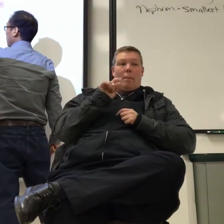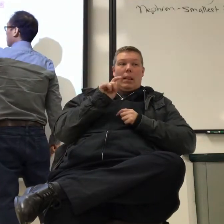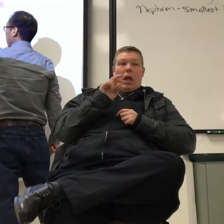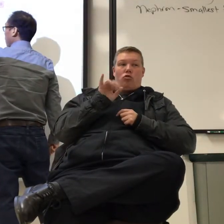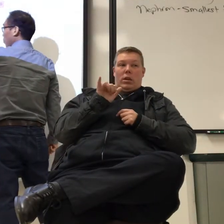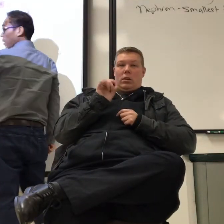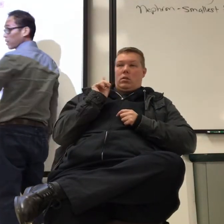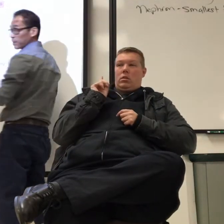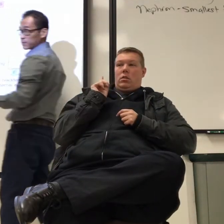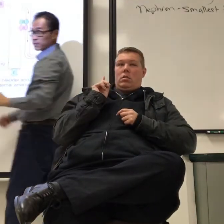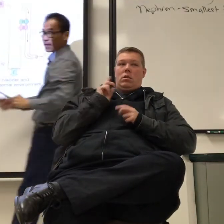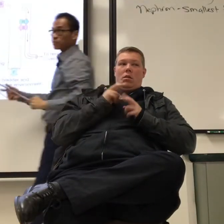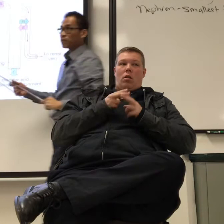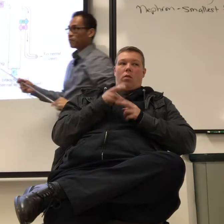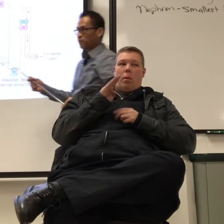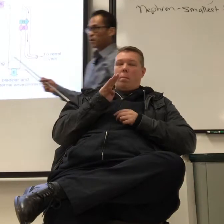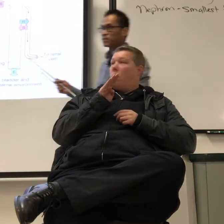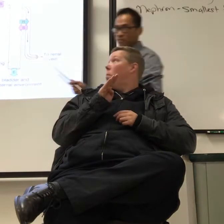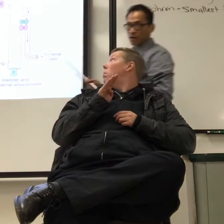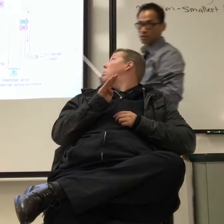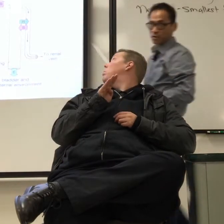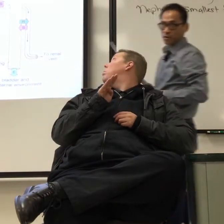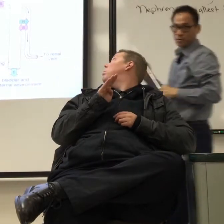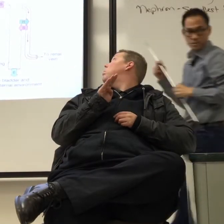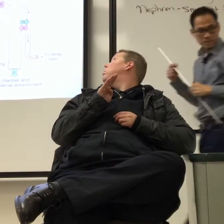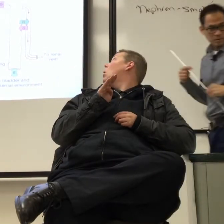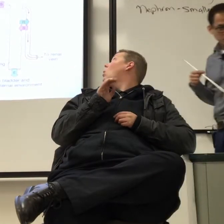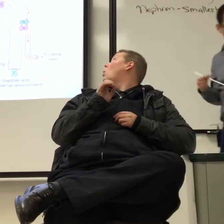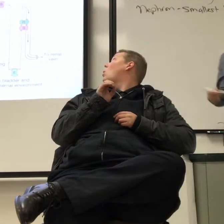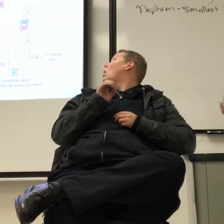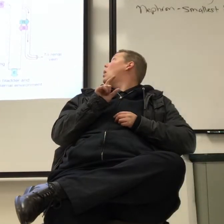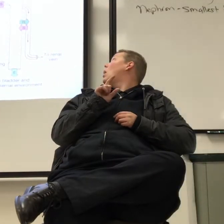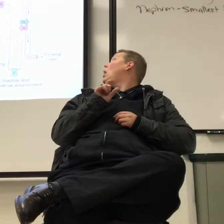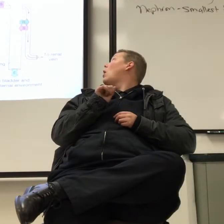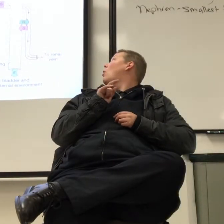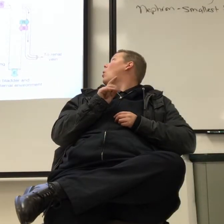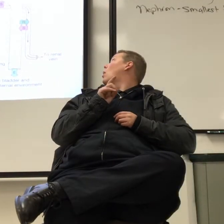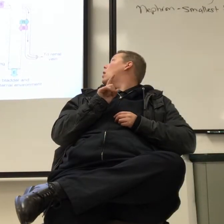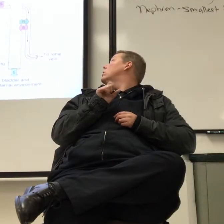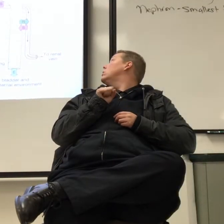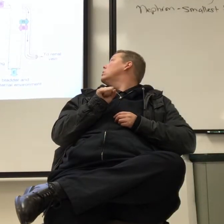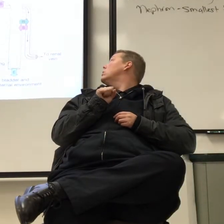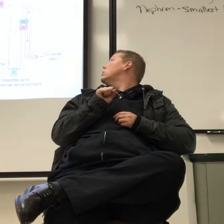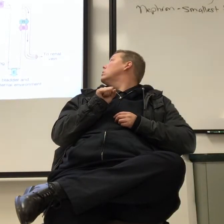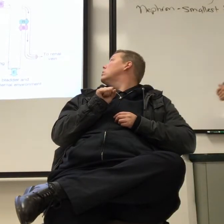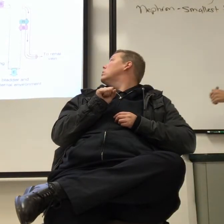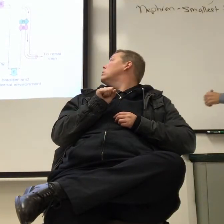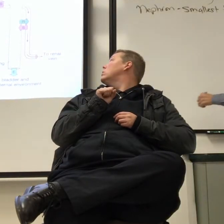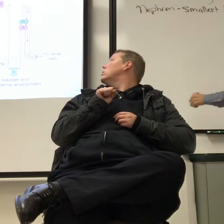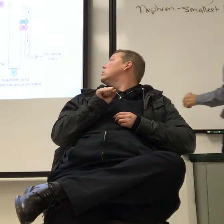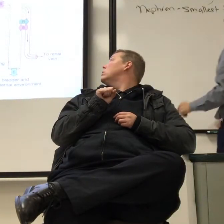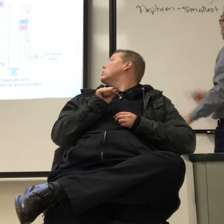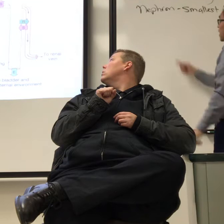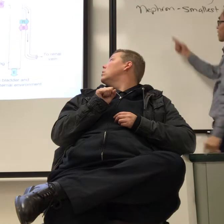the kidney is called the glomerulus, and that's where the filtration function occurs. That's your little molecular filter. So you got like